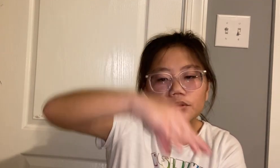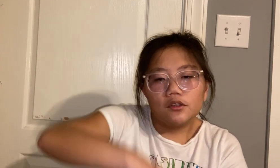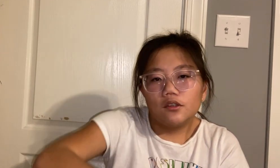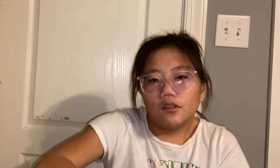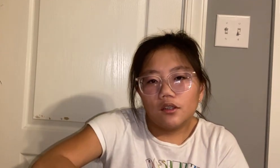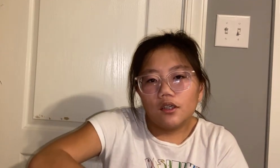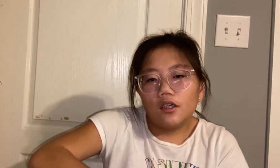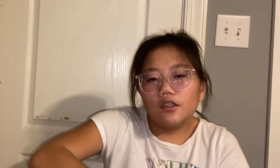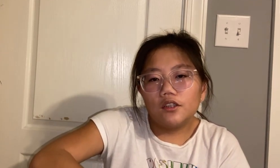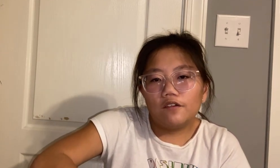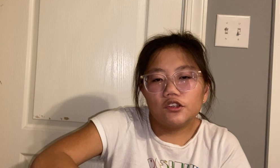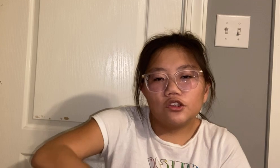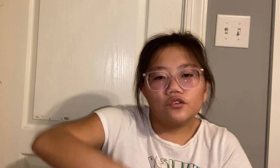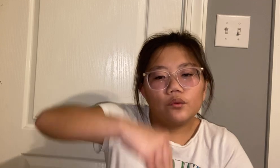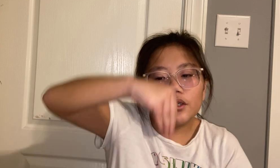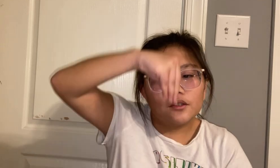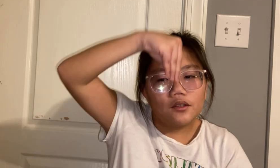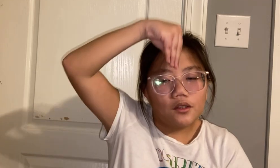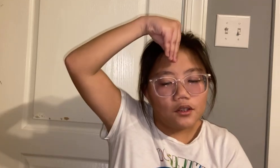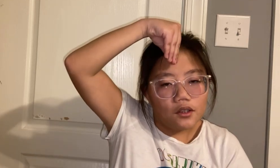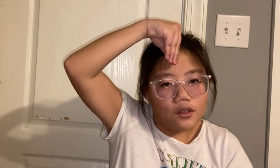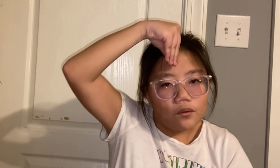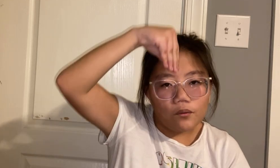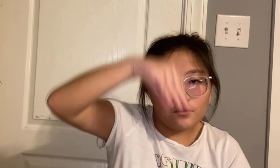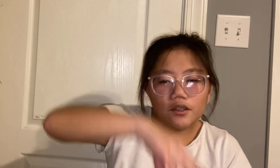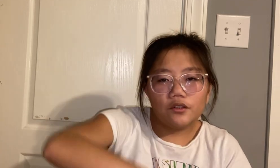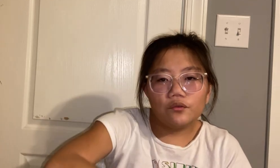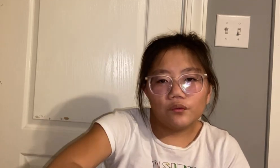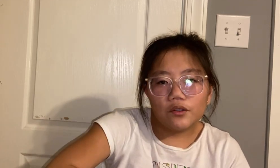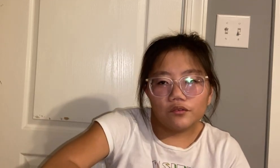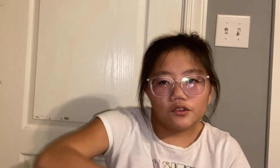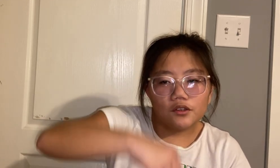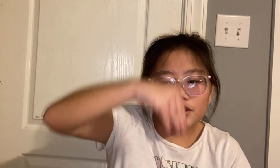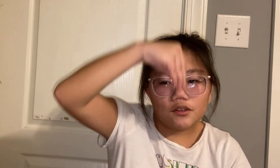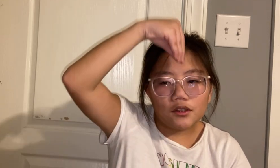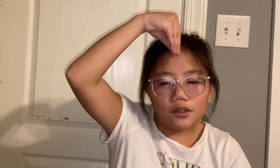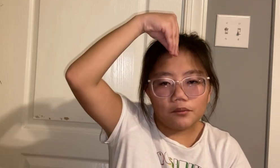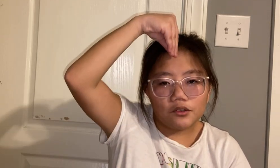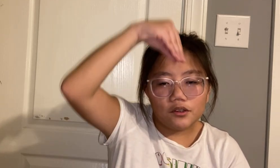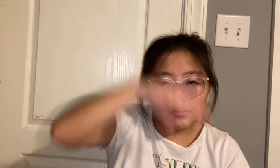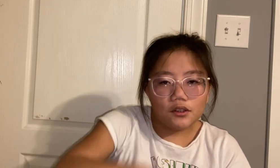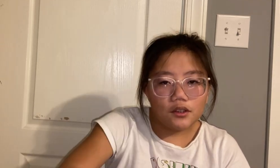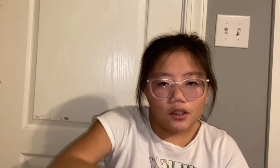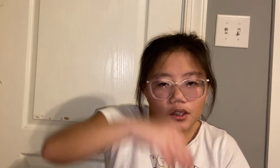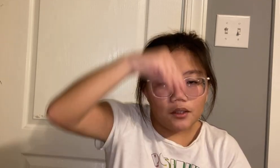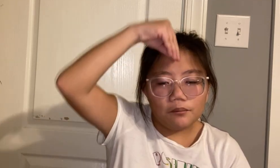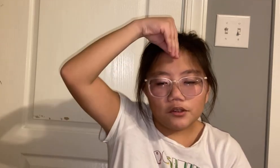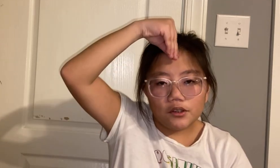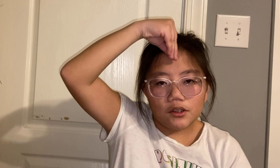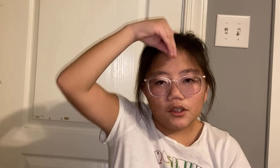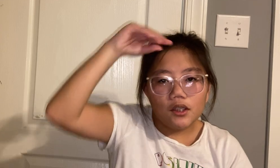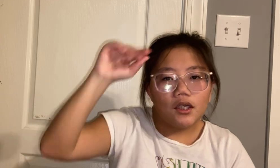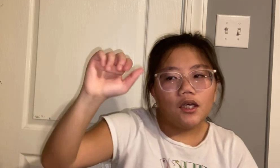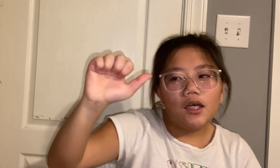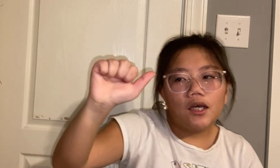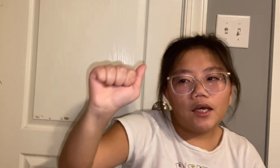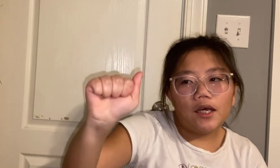and have it touch your forehead or like in your forehead region like this like i'm learning like i'm learning a